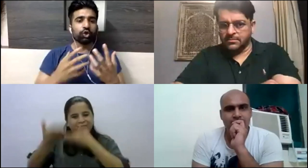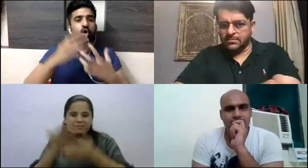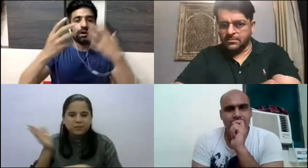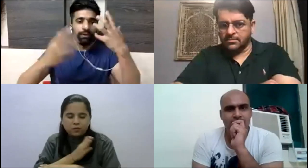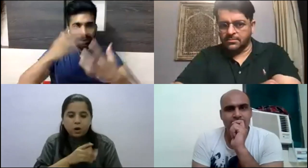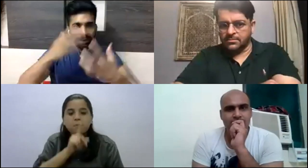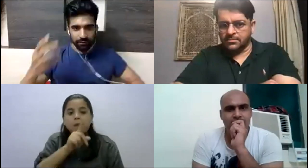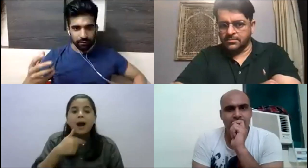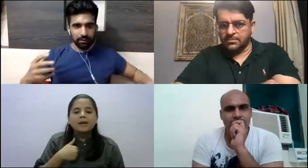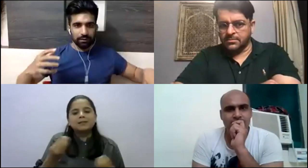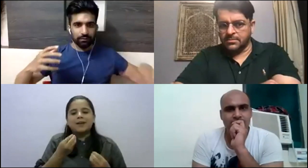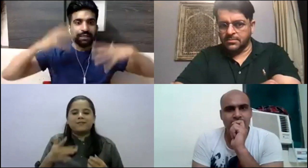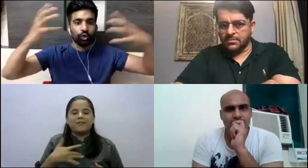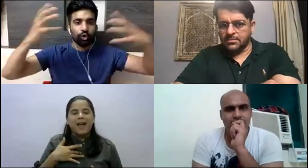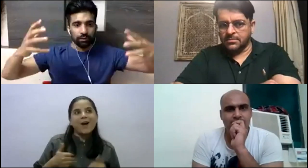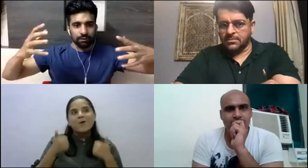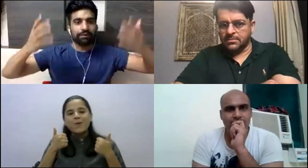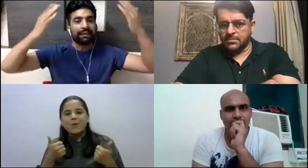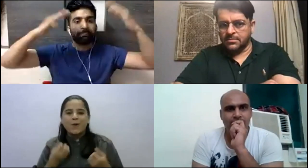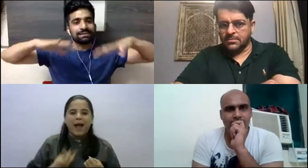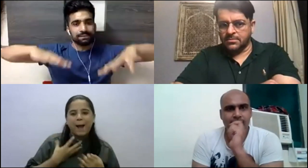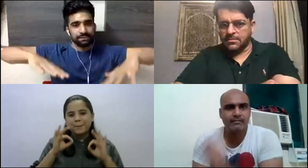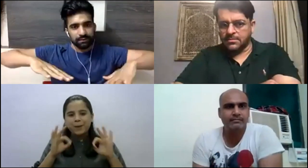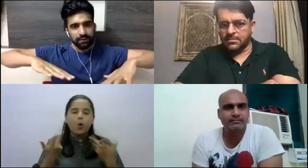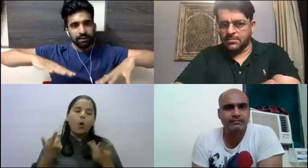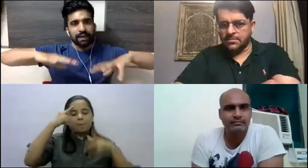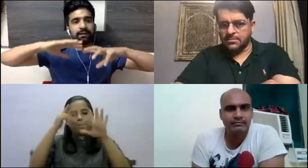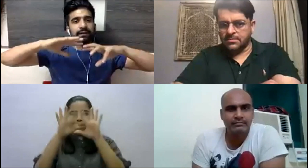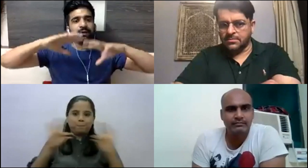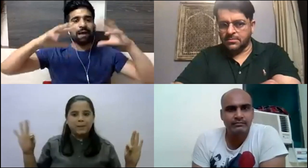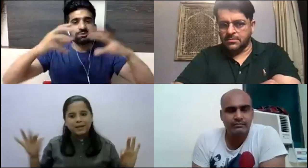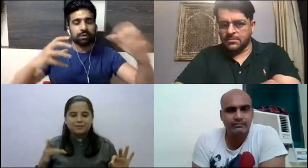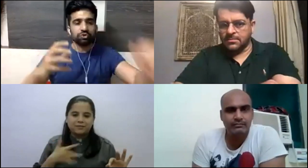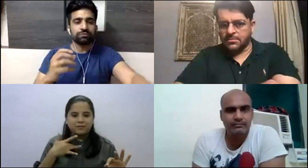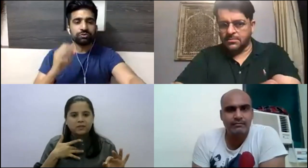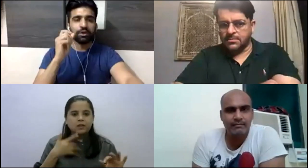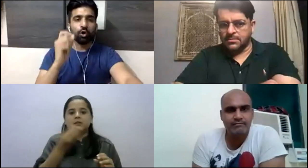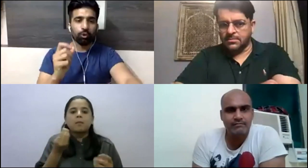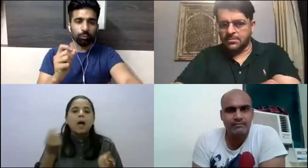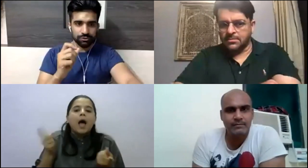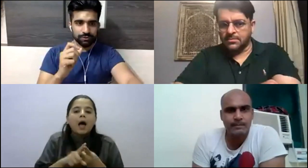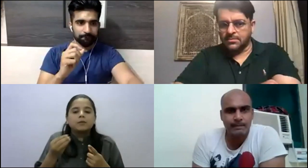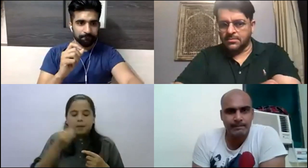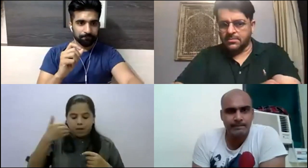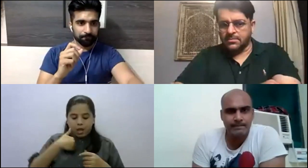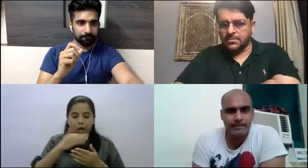feeling good, right? Feeling good, the feeling peace, it happens because of certain